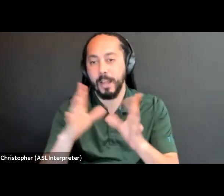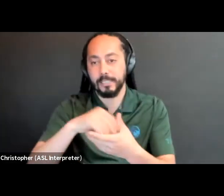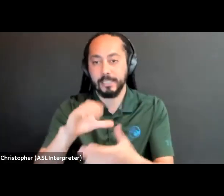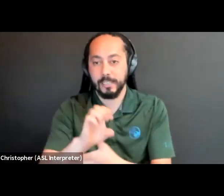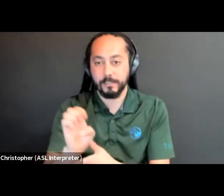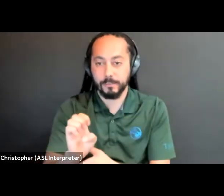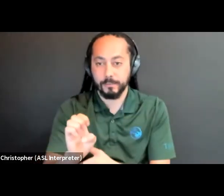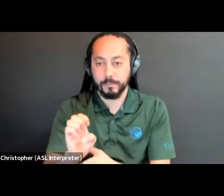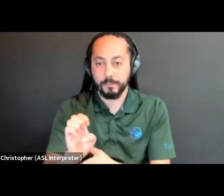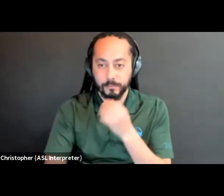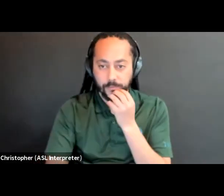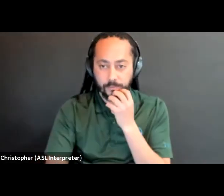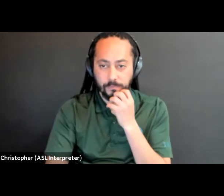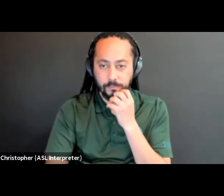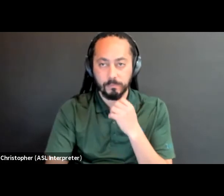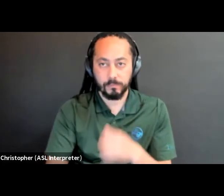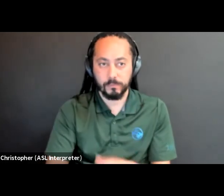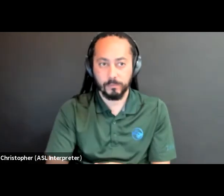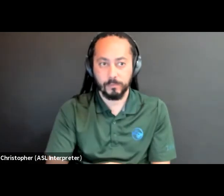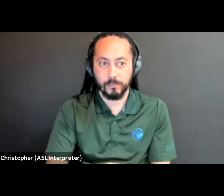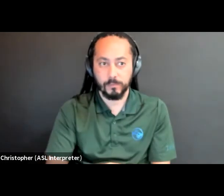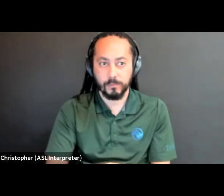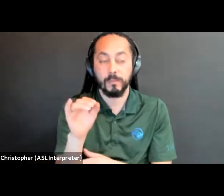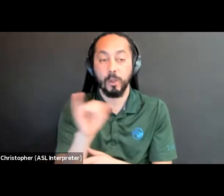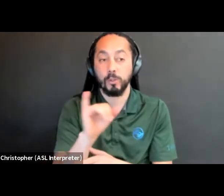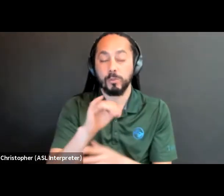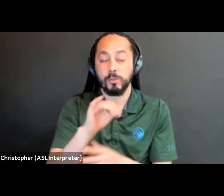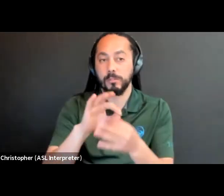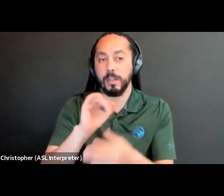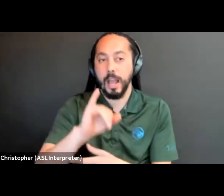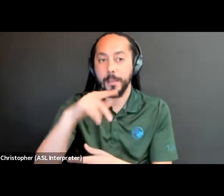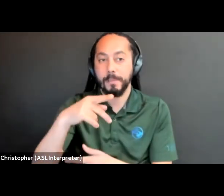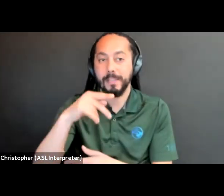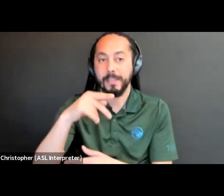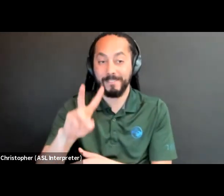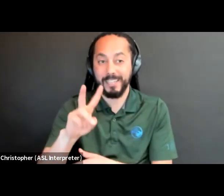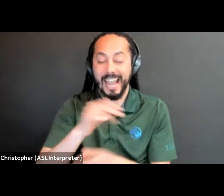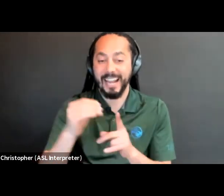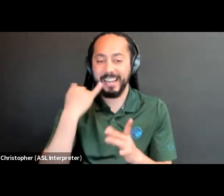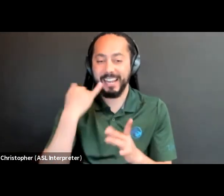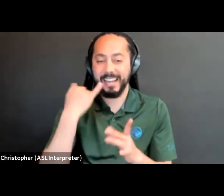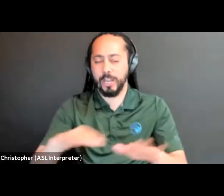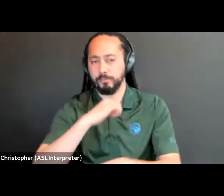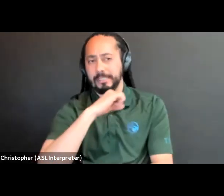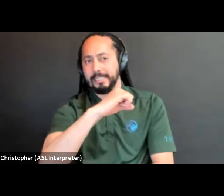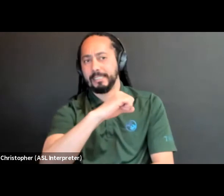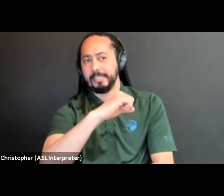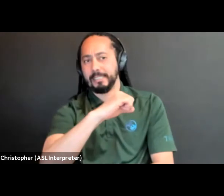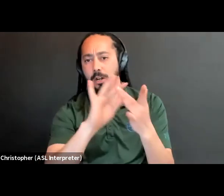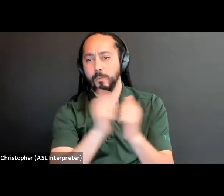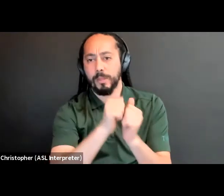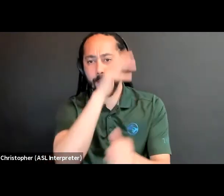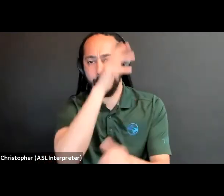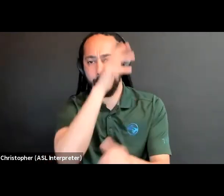between the IPV and a child's resistance to contact with a parent, recognizing